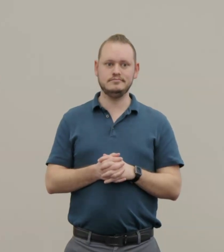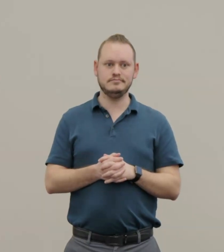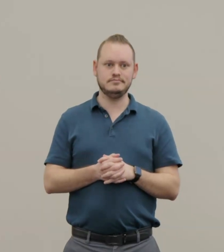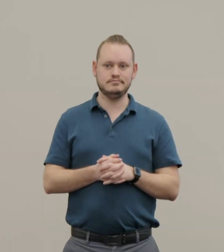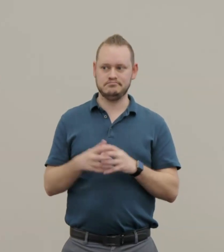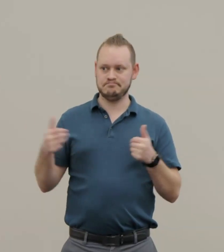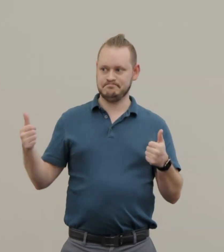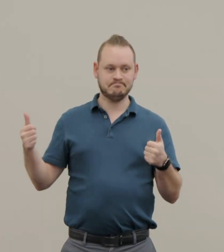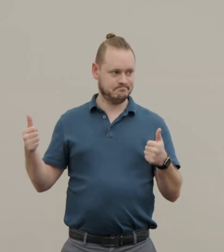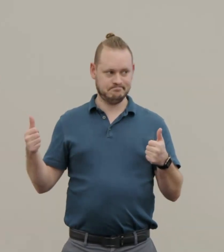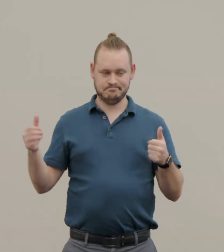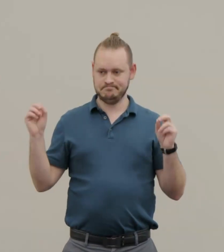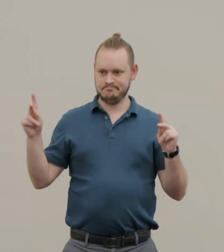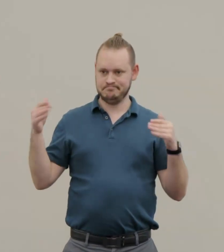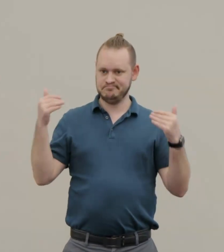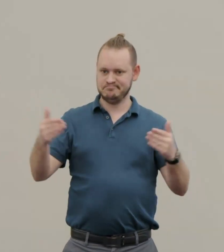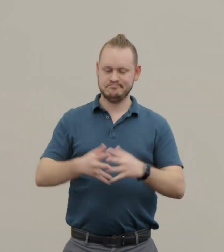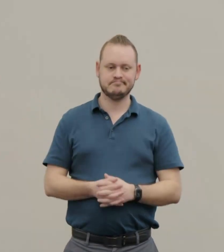Good so far? Okay, great.